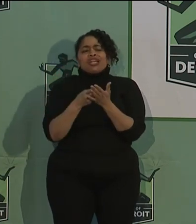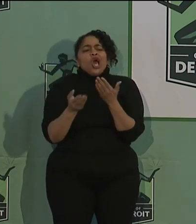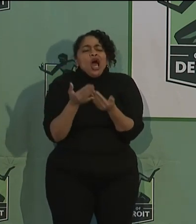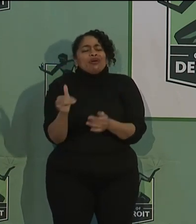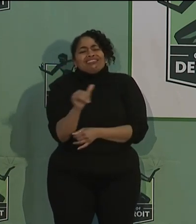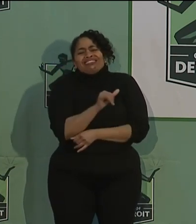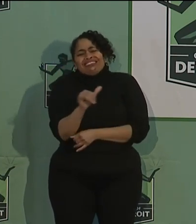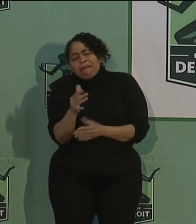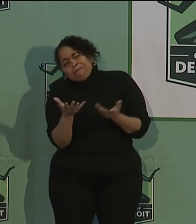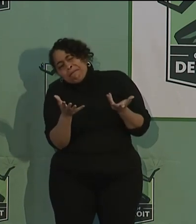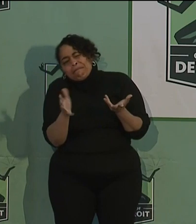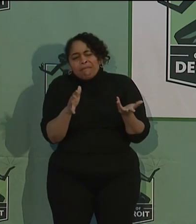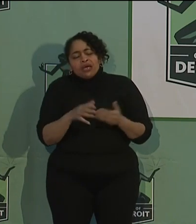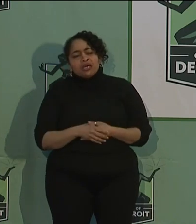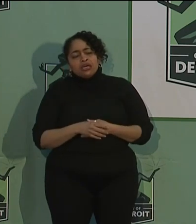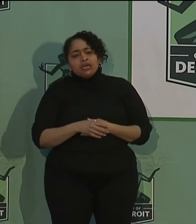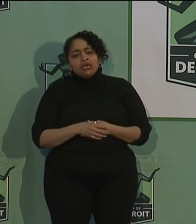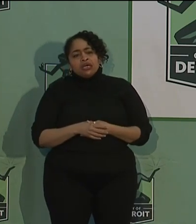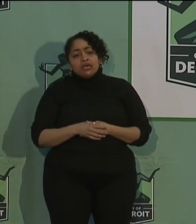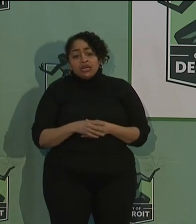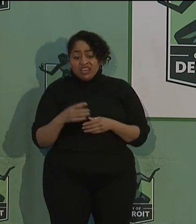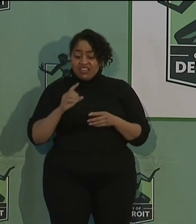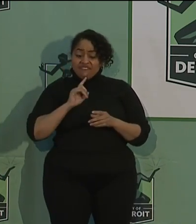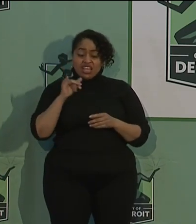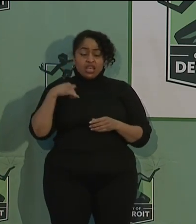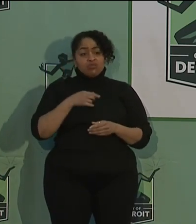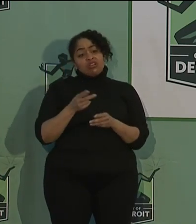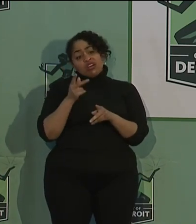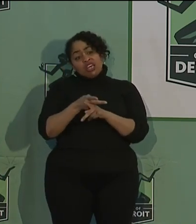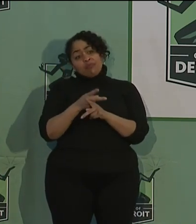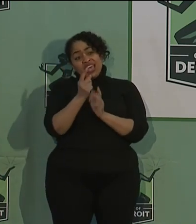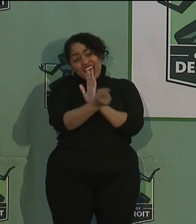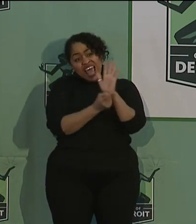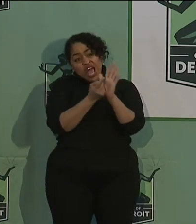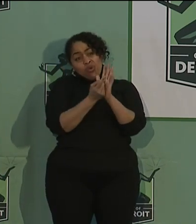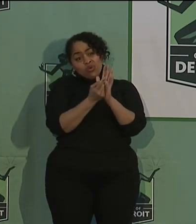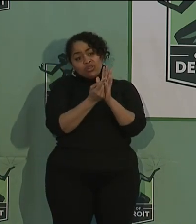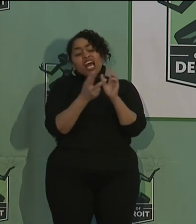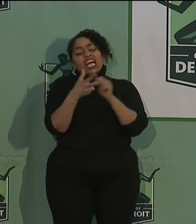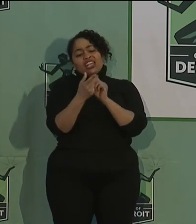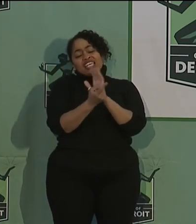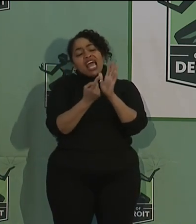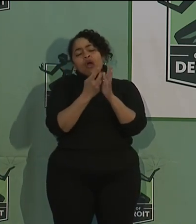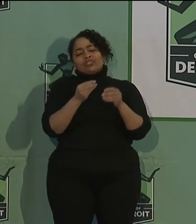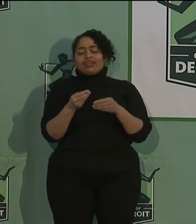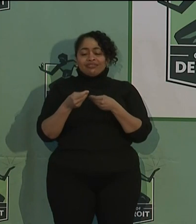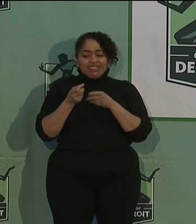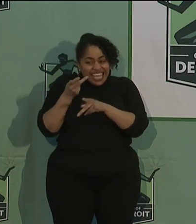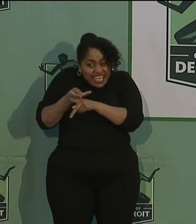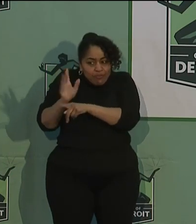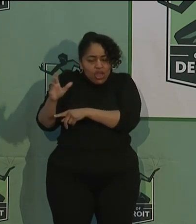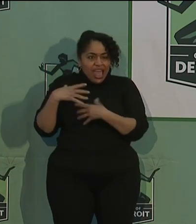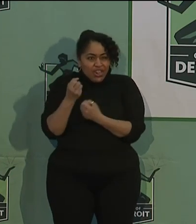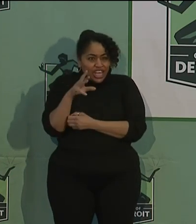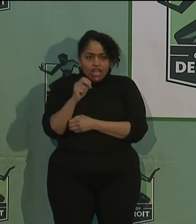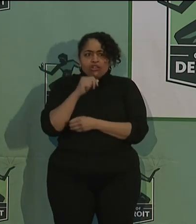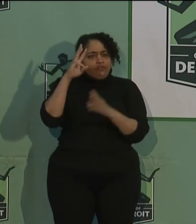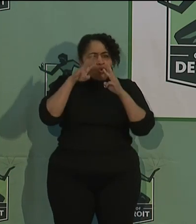The fact that we cut the hours and kept the health care means nobody has to worry about losing their health care in the middle of